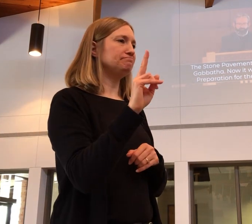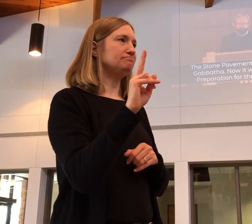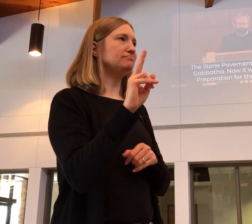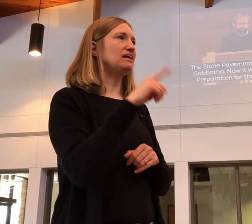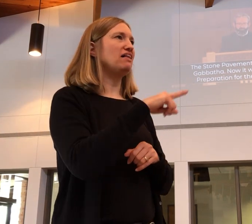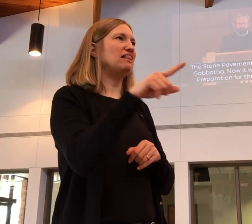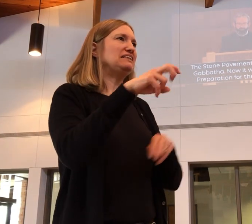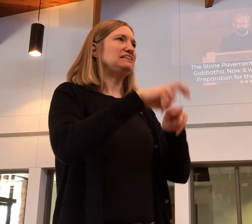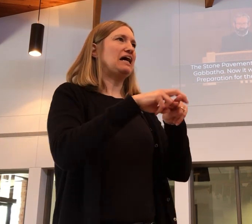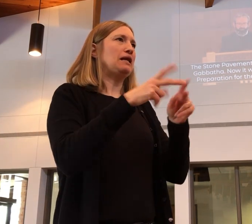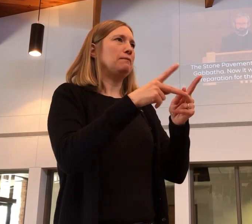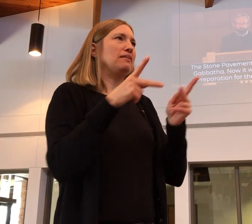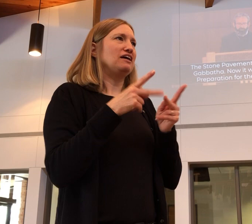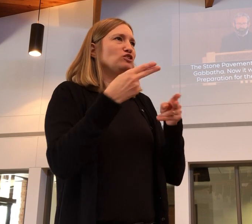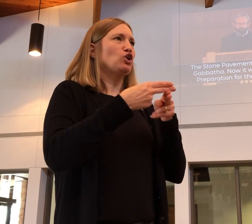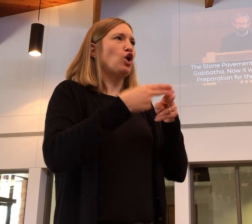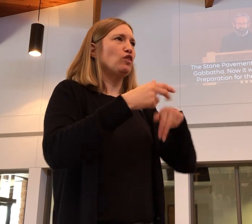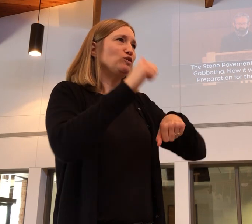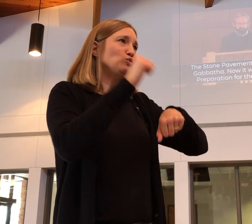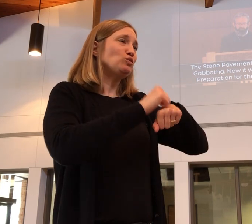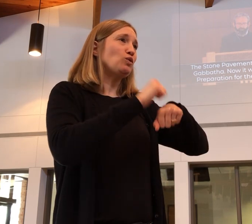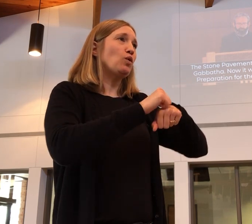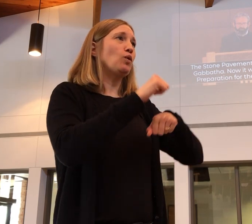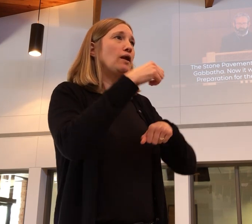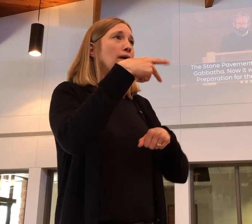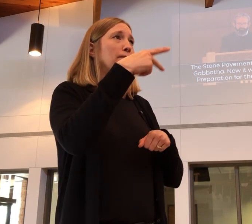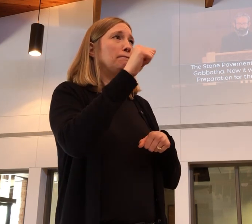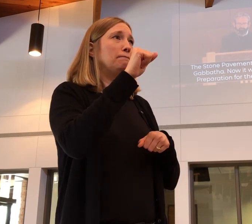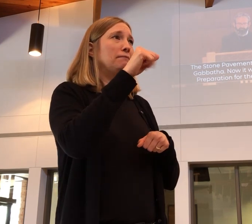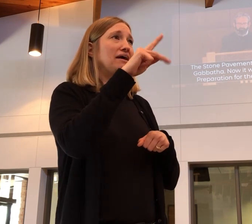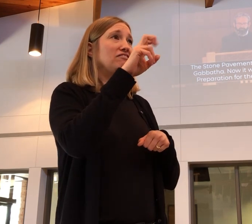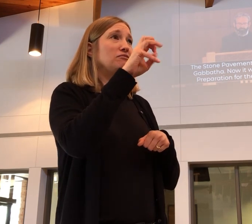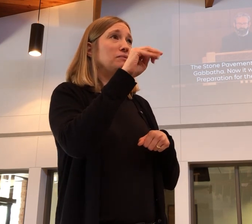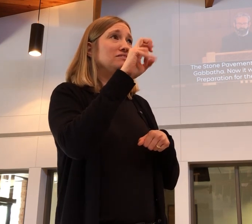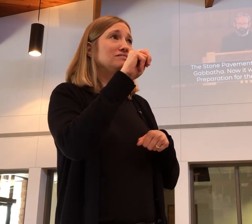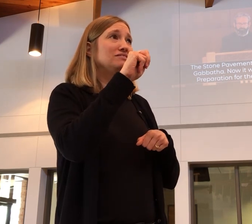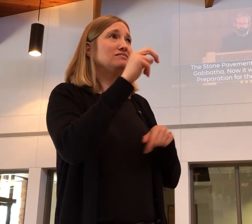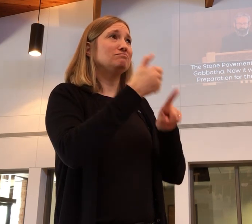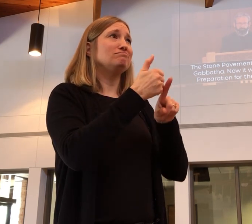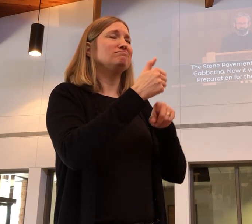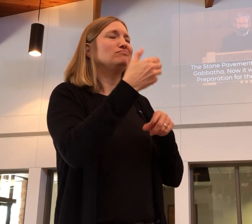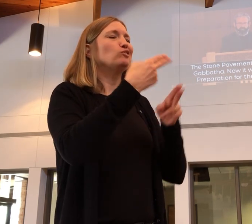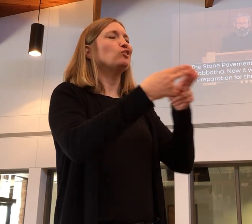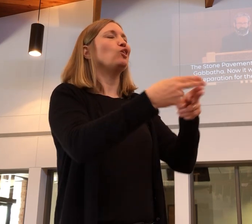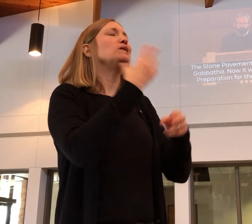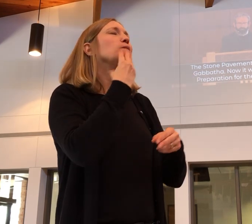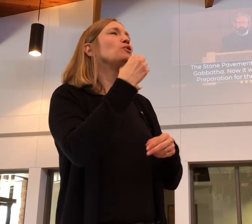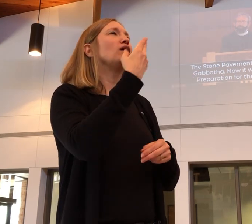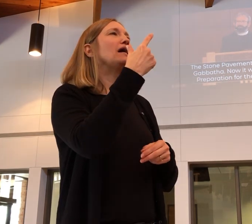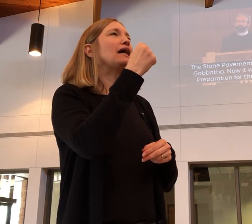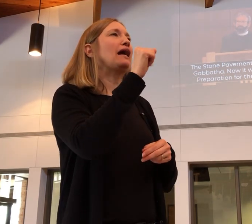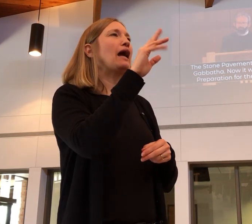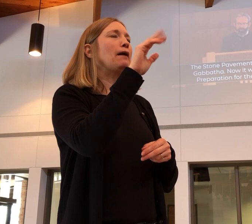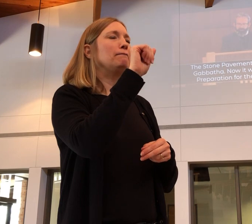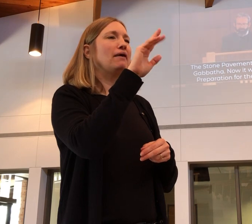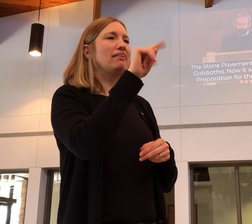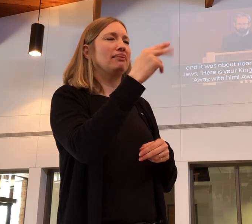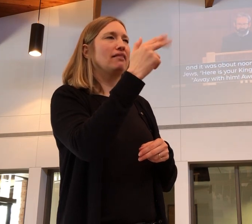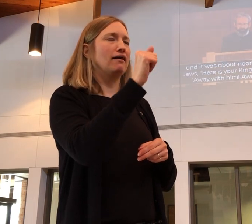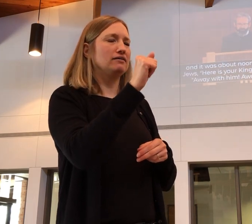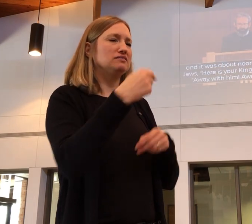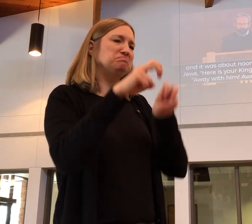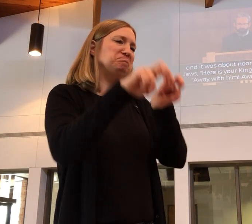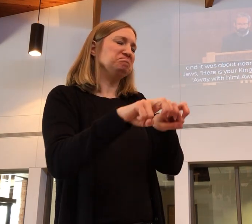stone pavement, or in Hebrew, Gabbatha. Now it was the day of preparation for the